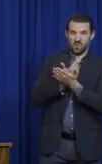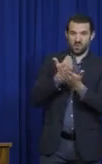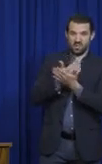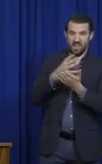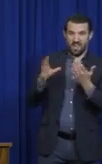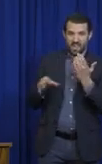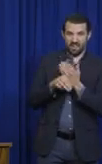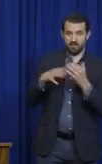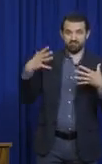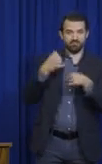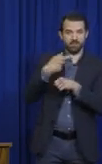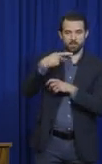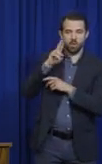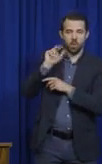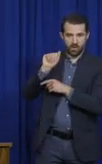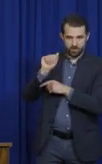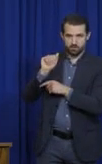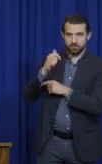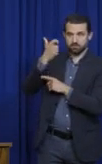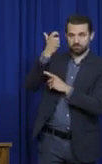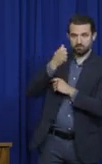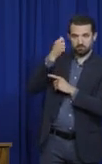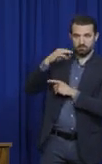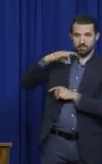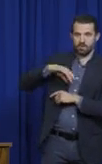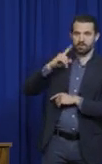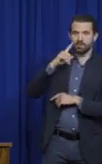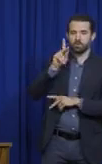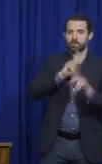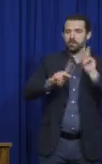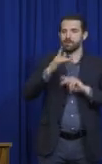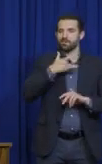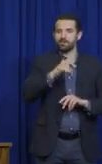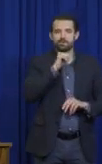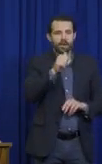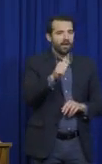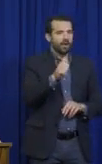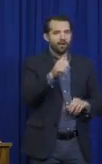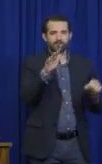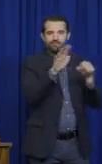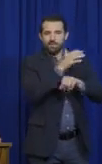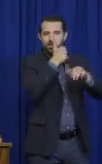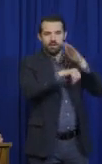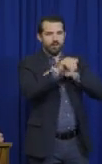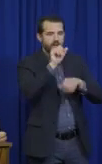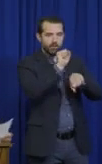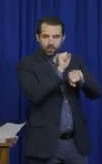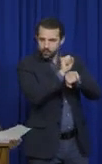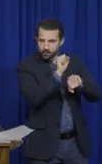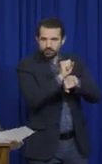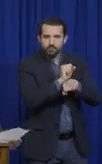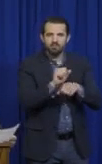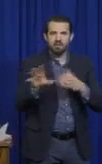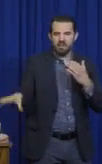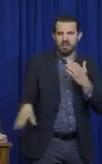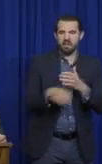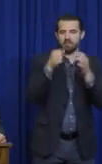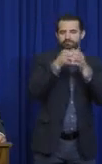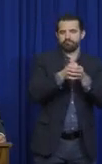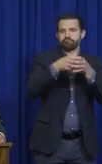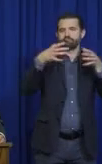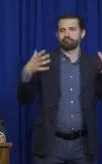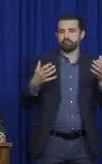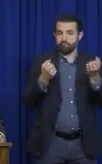not typically covered by unemployment insurance in the past. This includes people who are